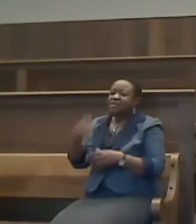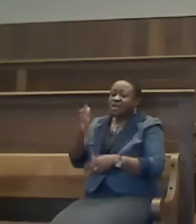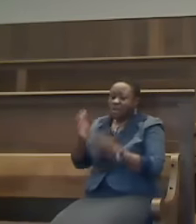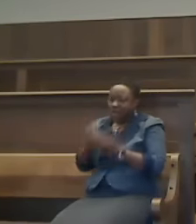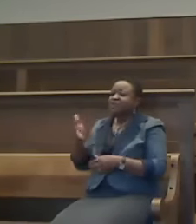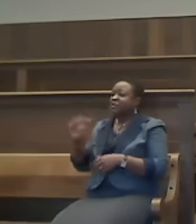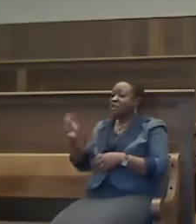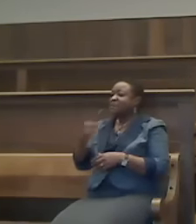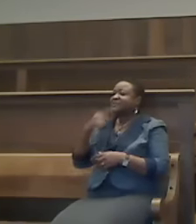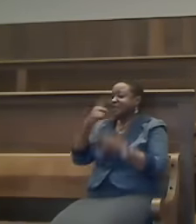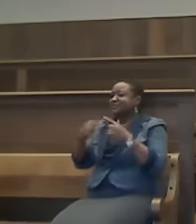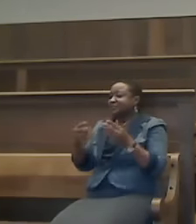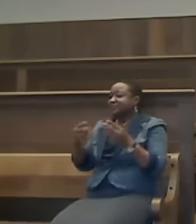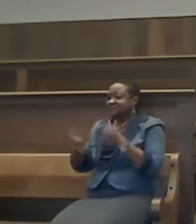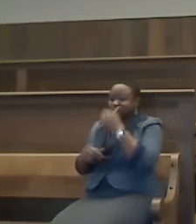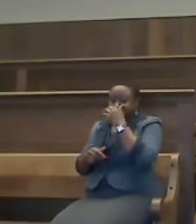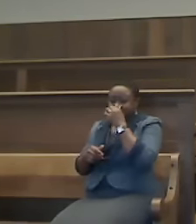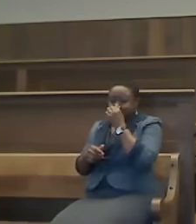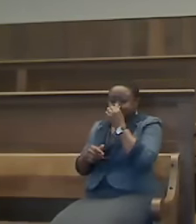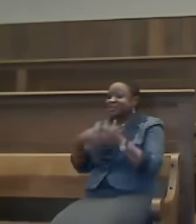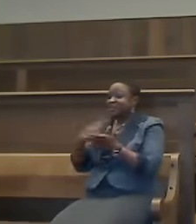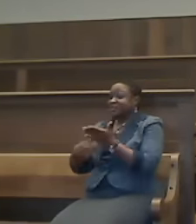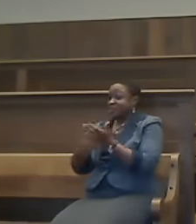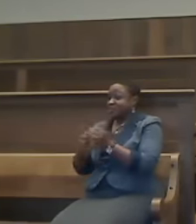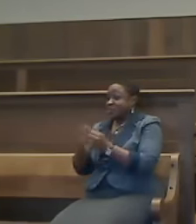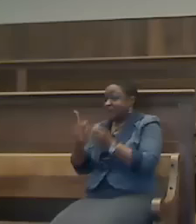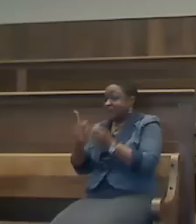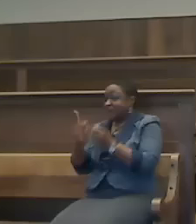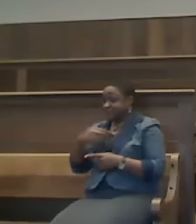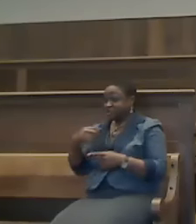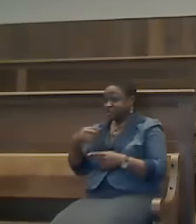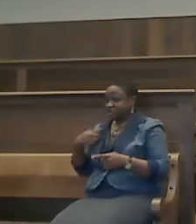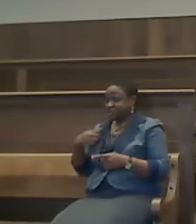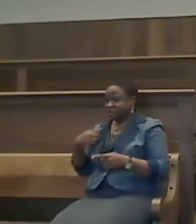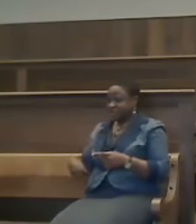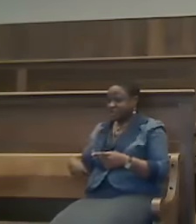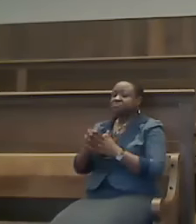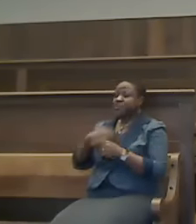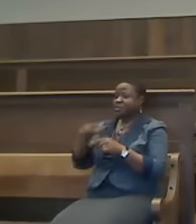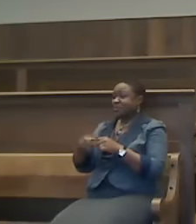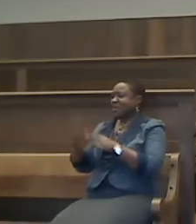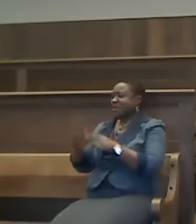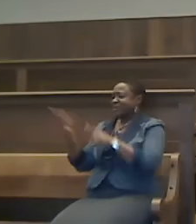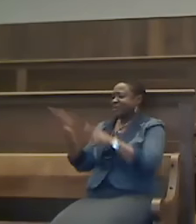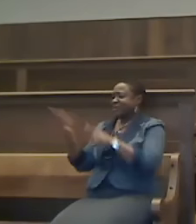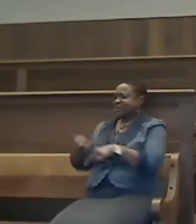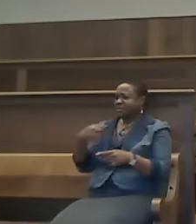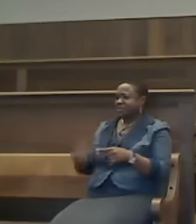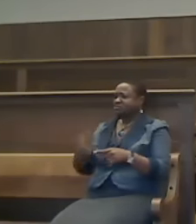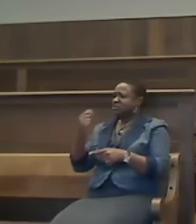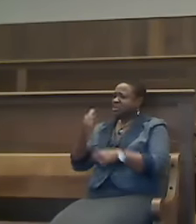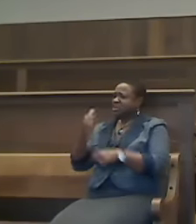allergies disappeared. In fact, I was talking to someone today from China. He said when he came from China, it was like 10 years were fine, and then the